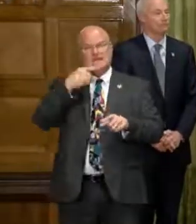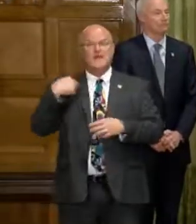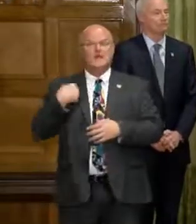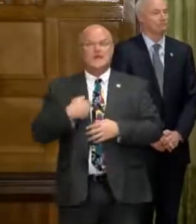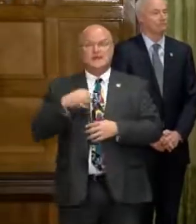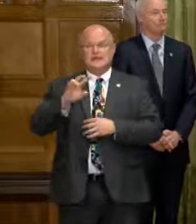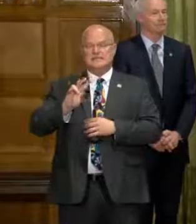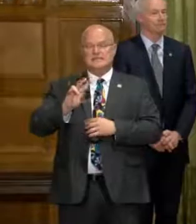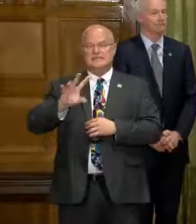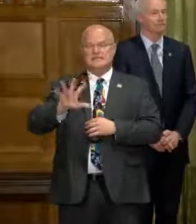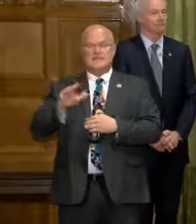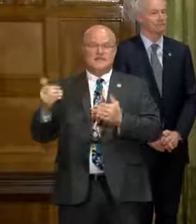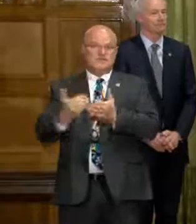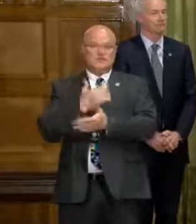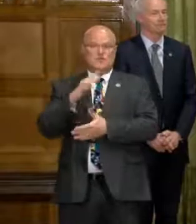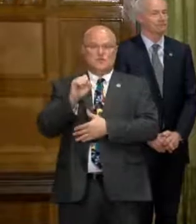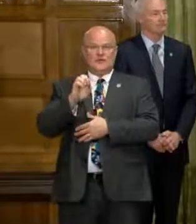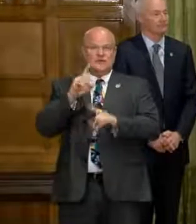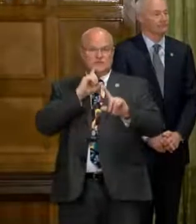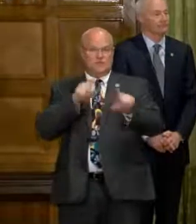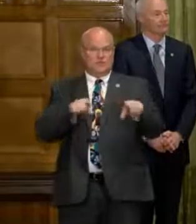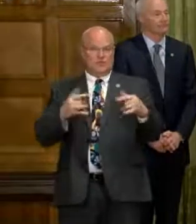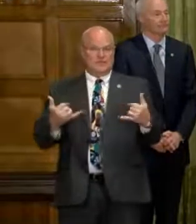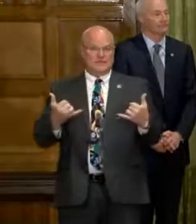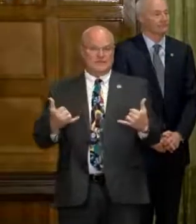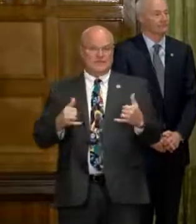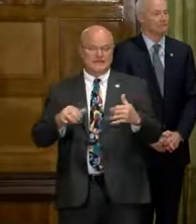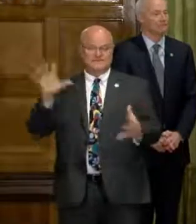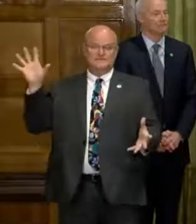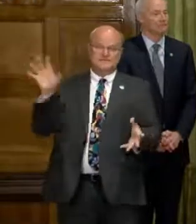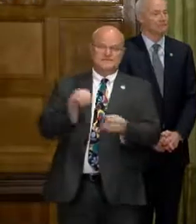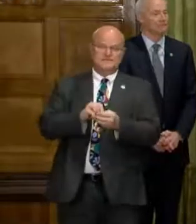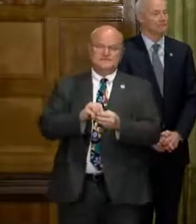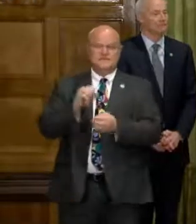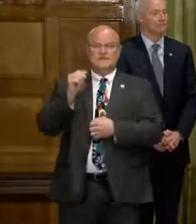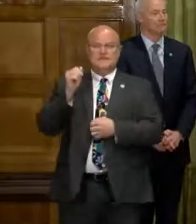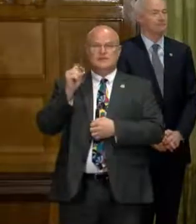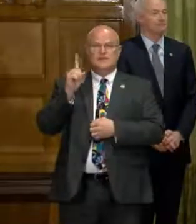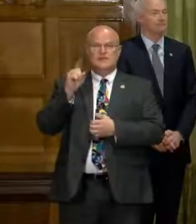had 75 new cases reported, bringing our total to